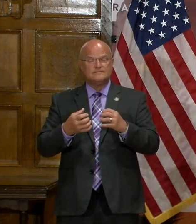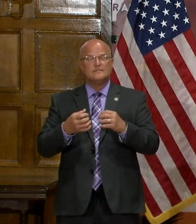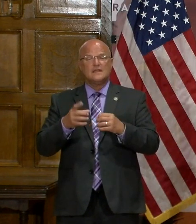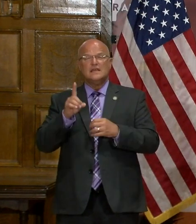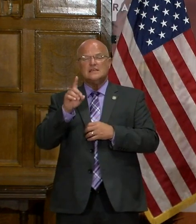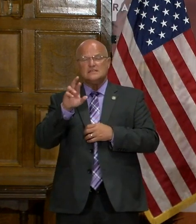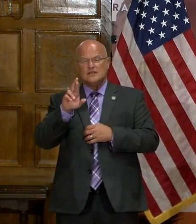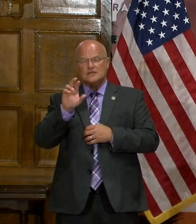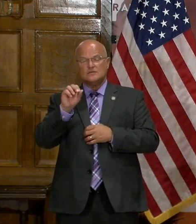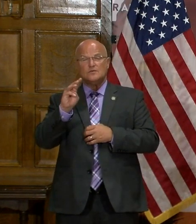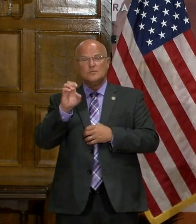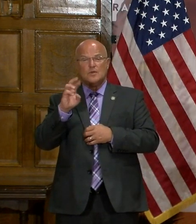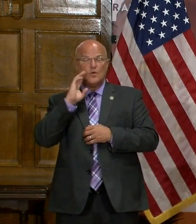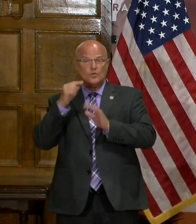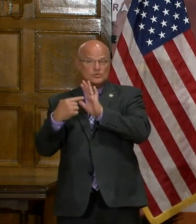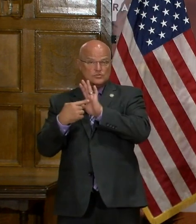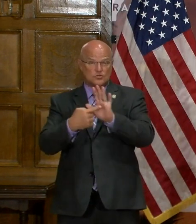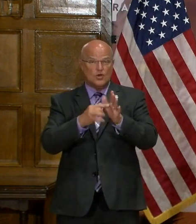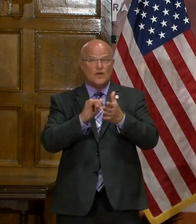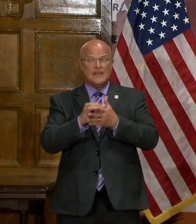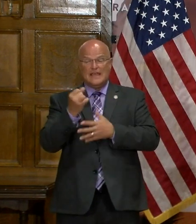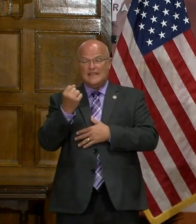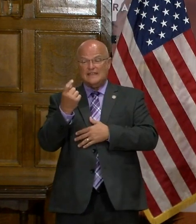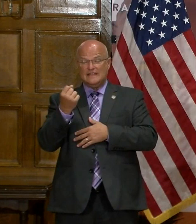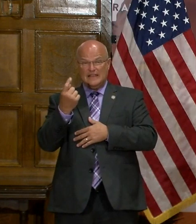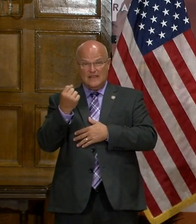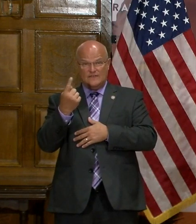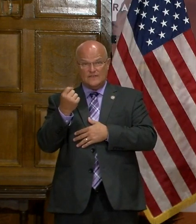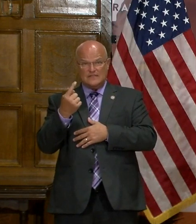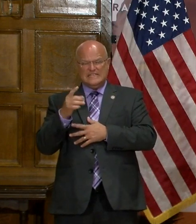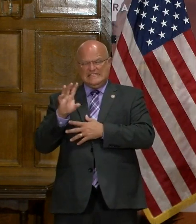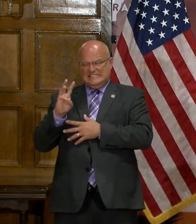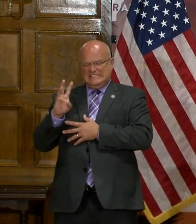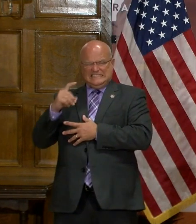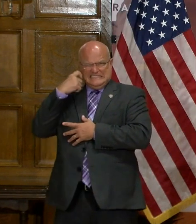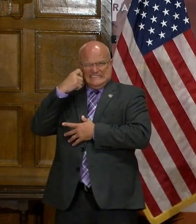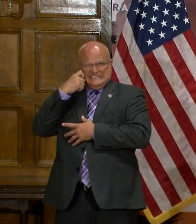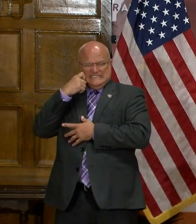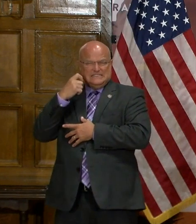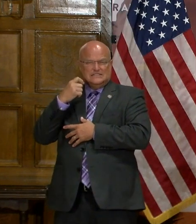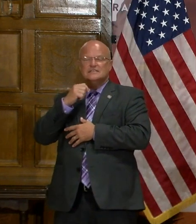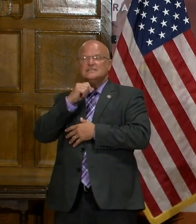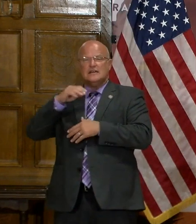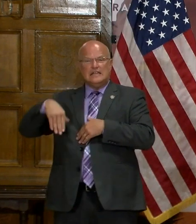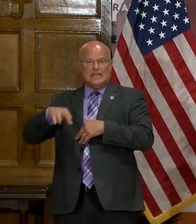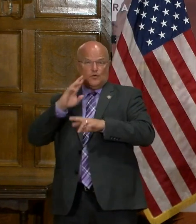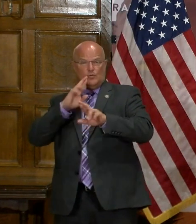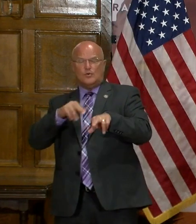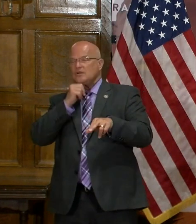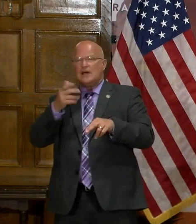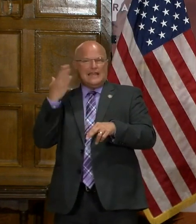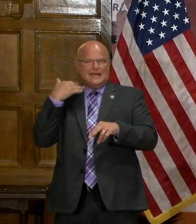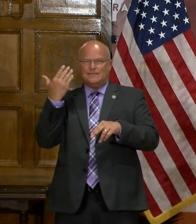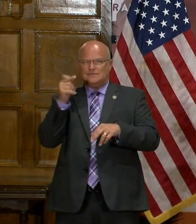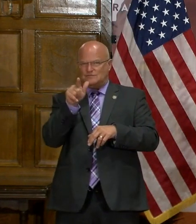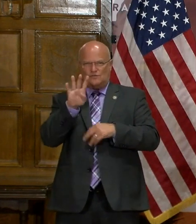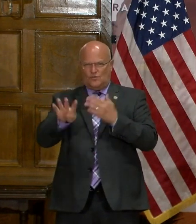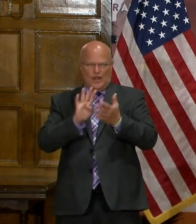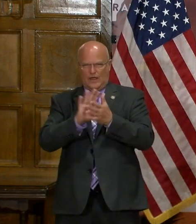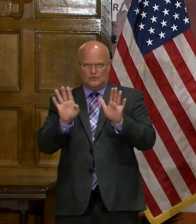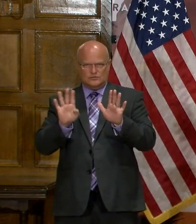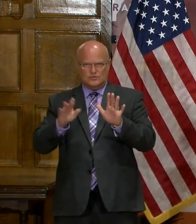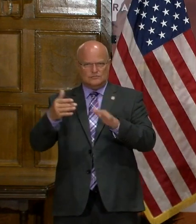point out that of the 11, 6 of those were late reporting, so they all did not happen in the last 24